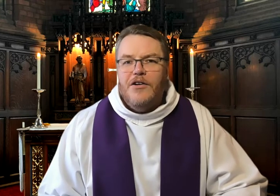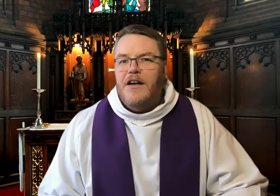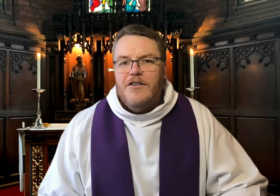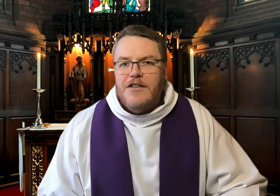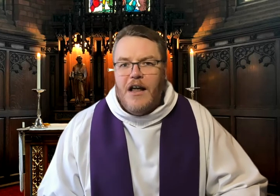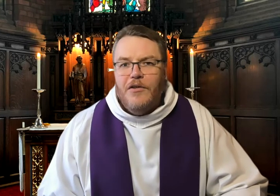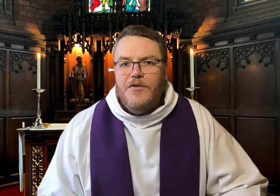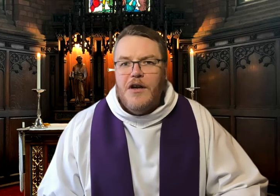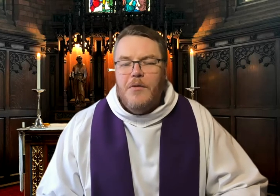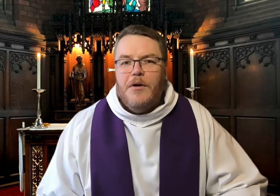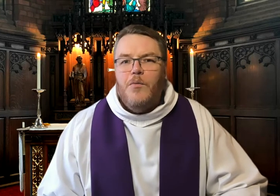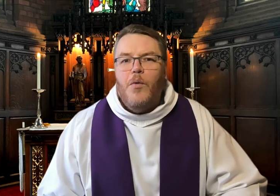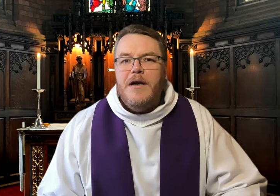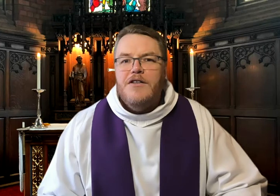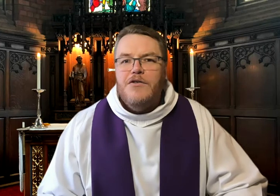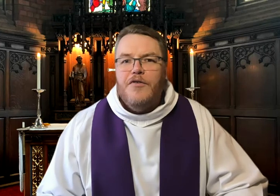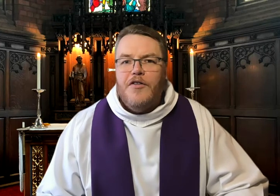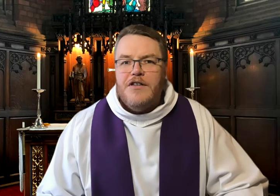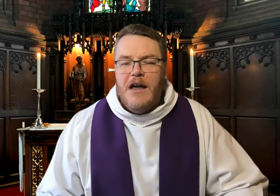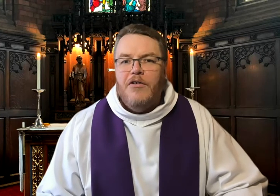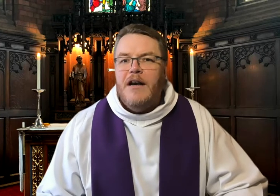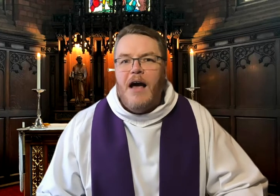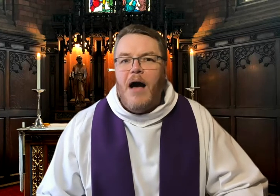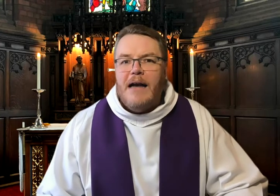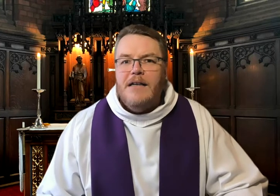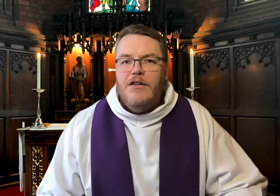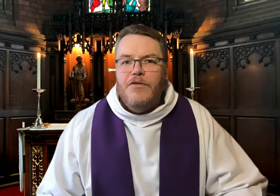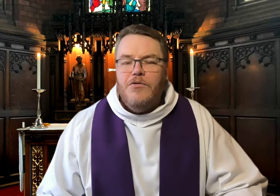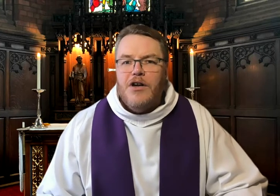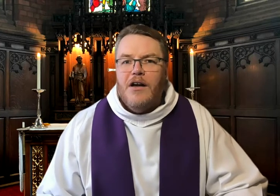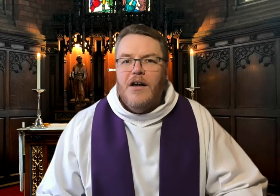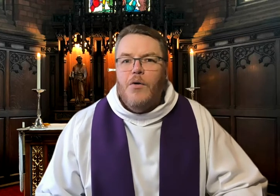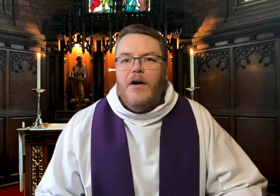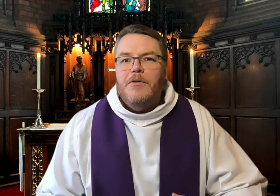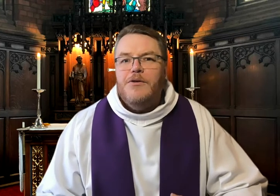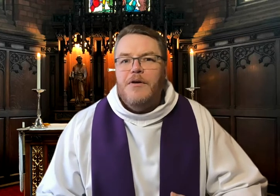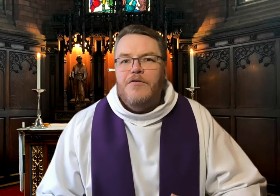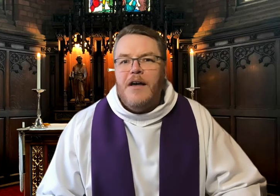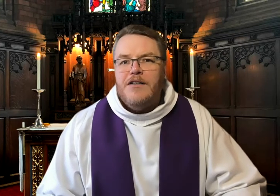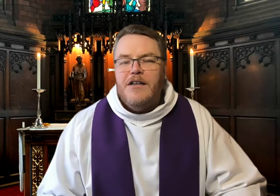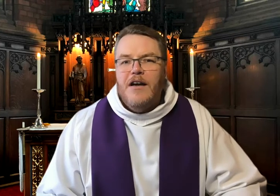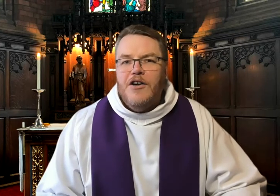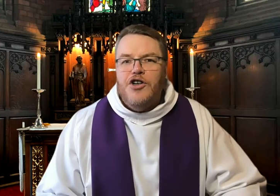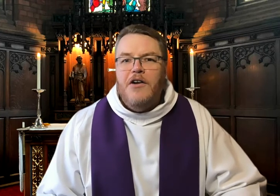in ourselves, but in what we can do for others here and now and in the future. We're able to invest